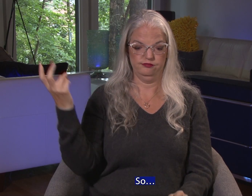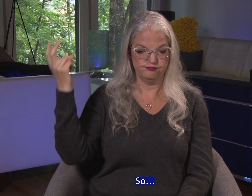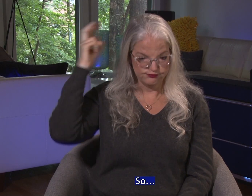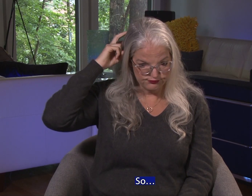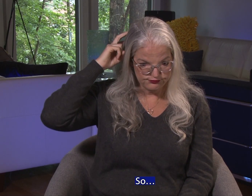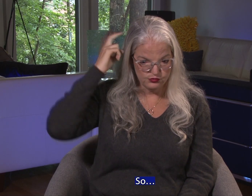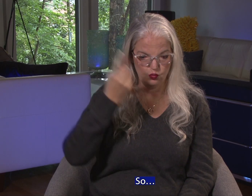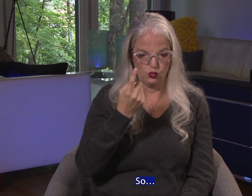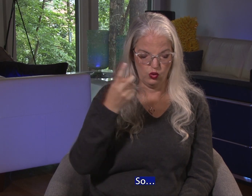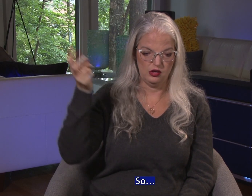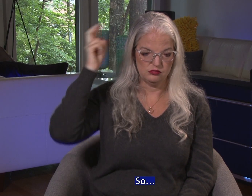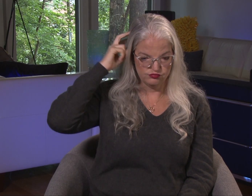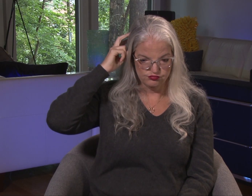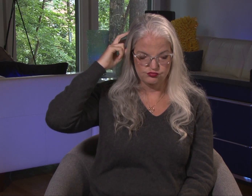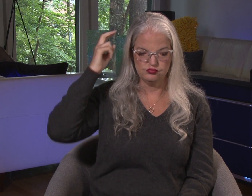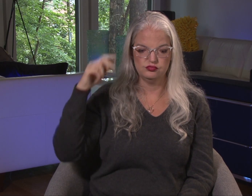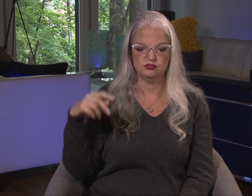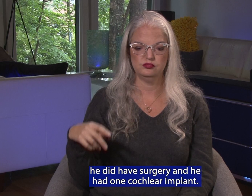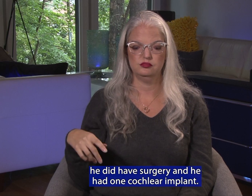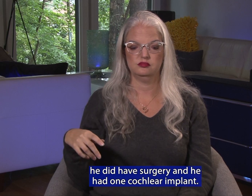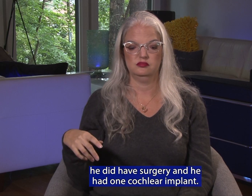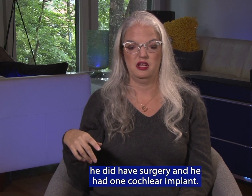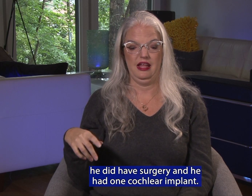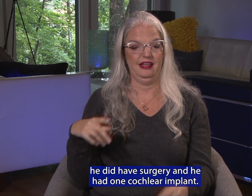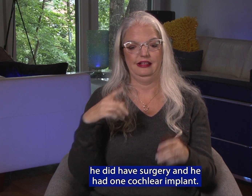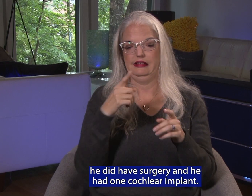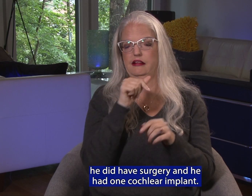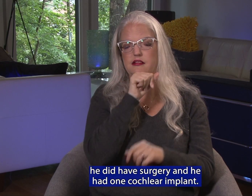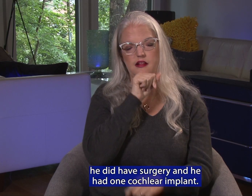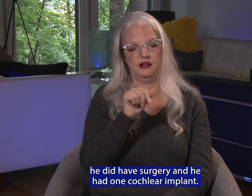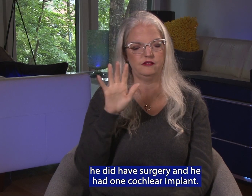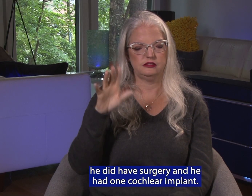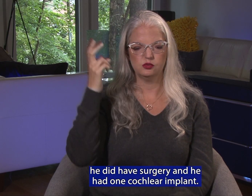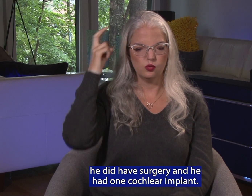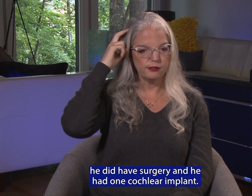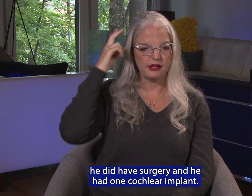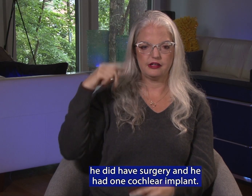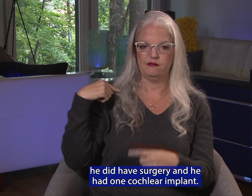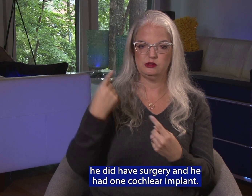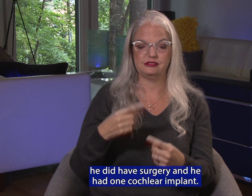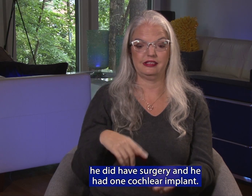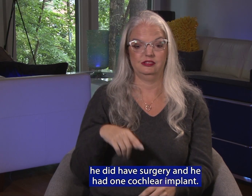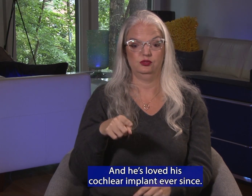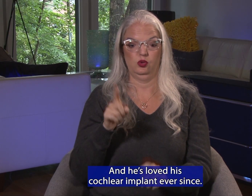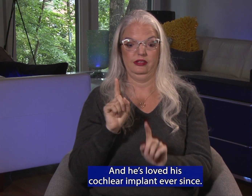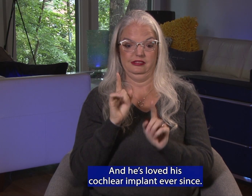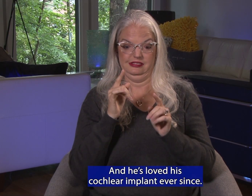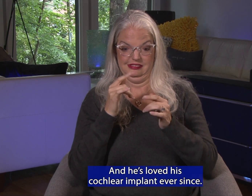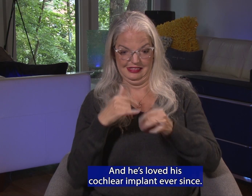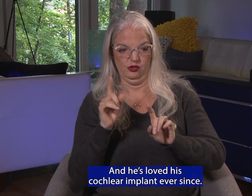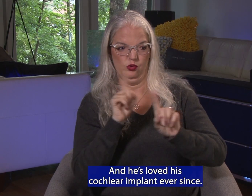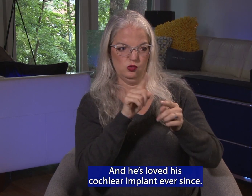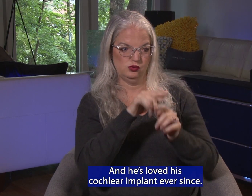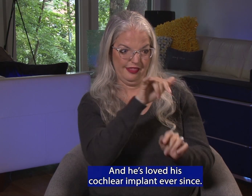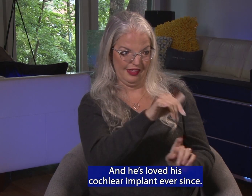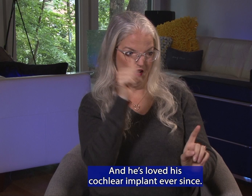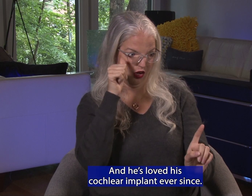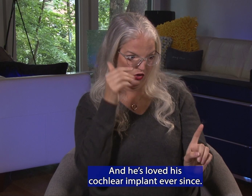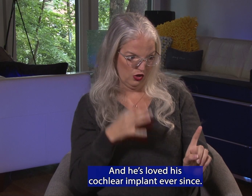So he did have surgery, and he had one cochlear implant, and he's loved his cochlear implant ever since.